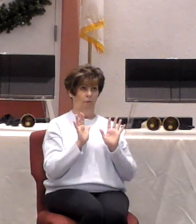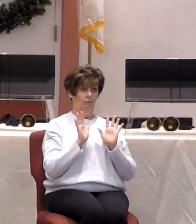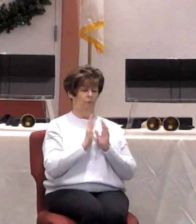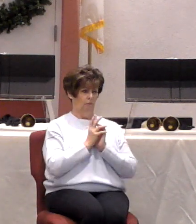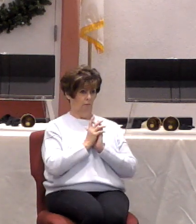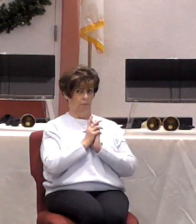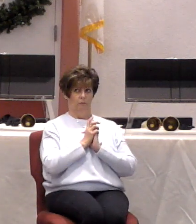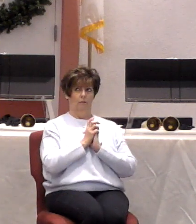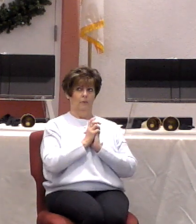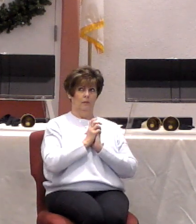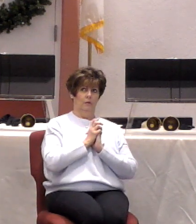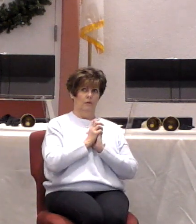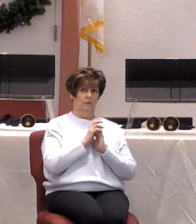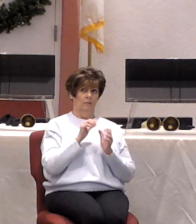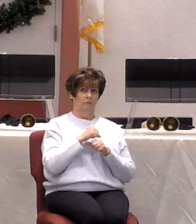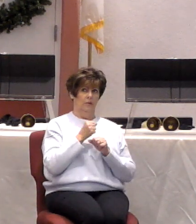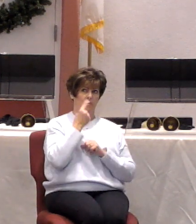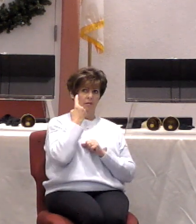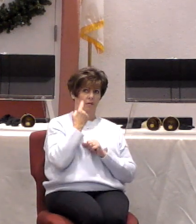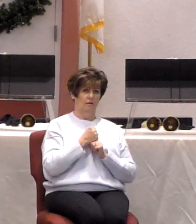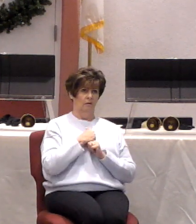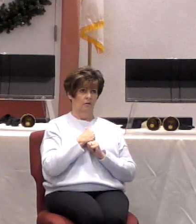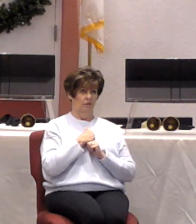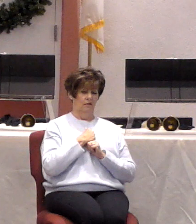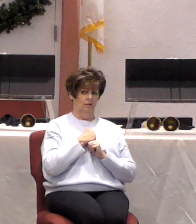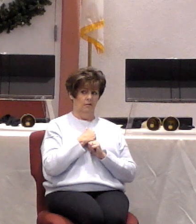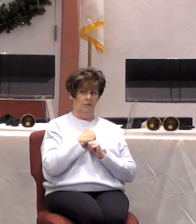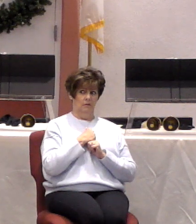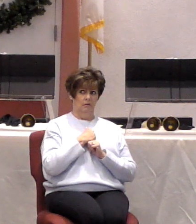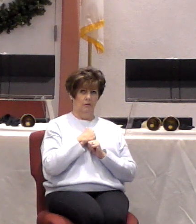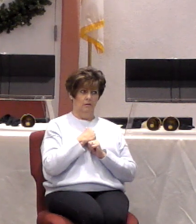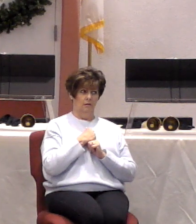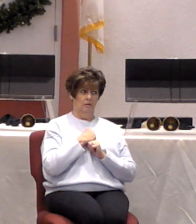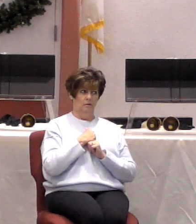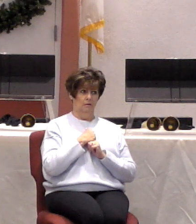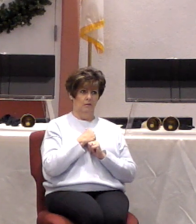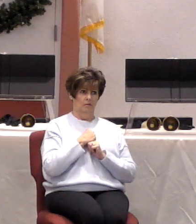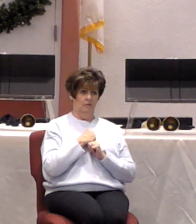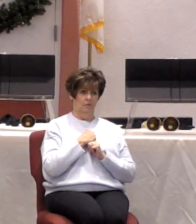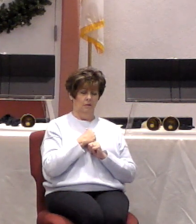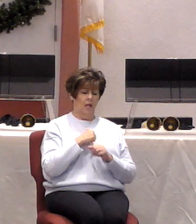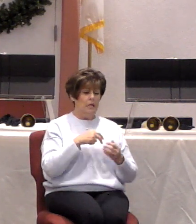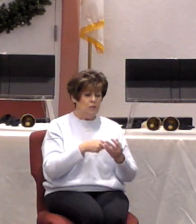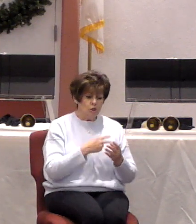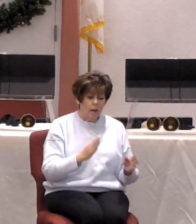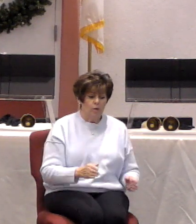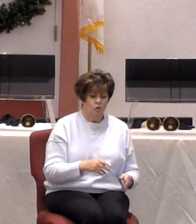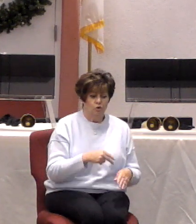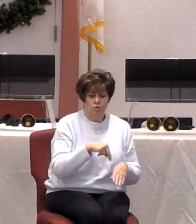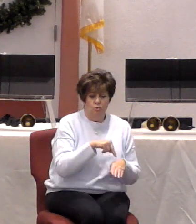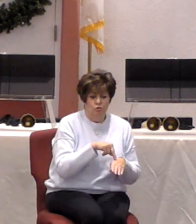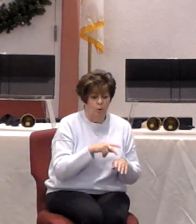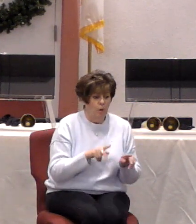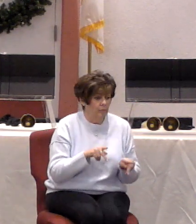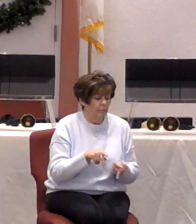set you back, that made you think. So, the shepherds, ordinary humanity, out on the hillside,